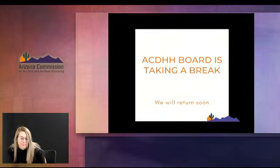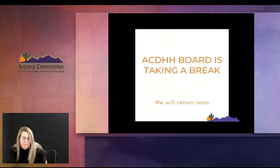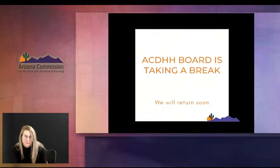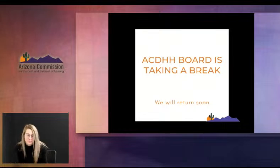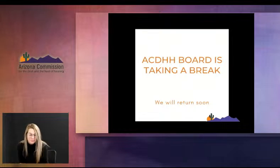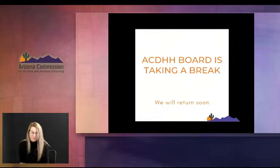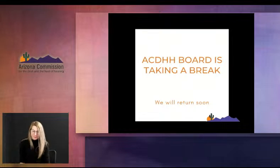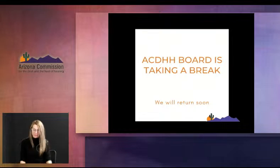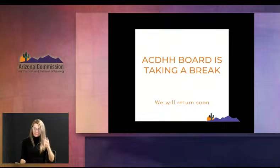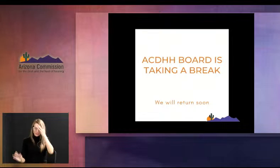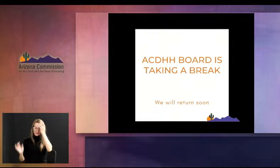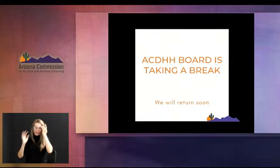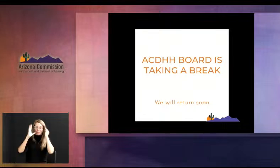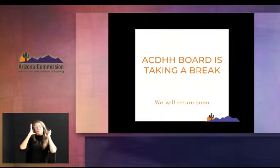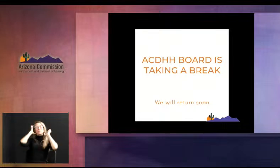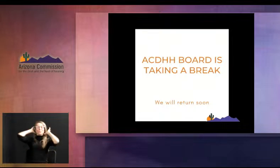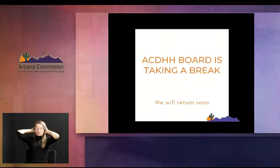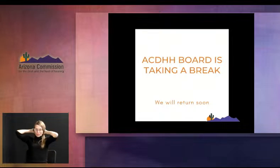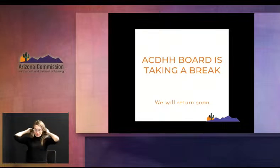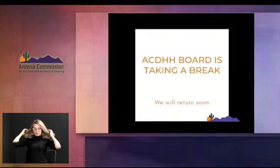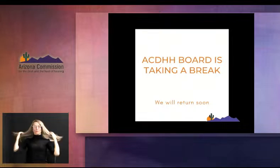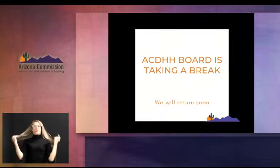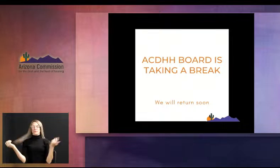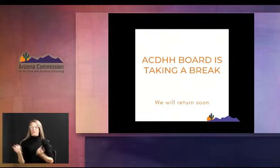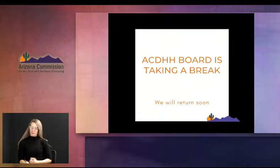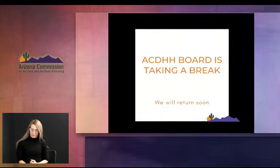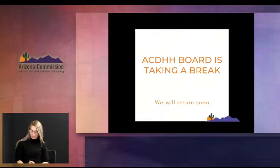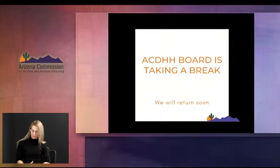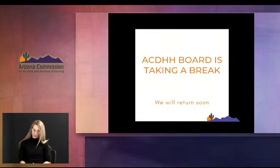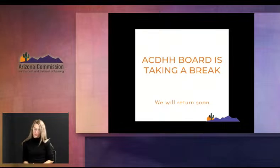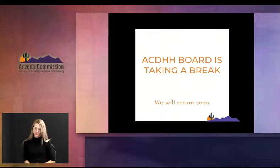Yeah. I remember